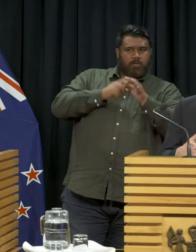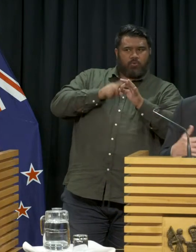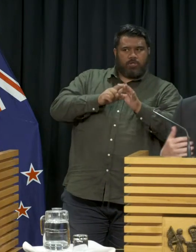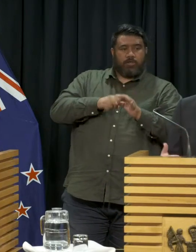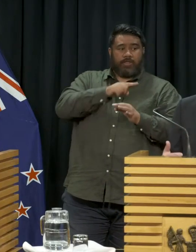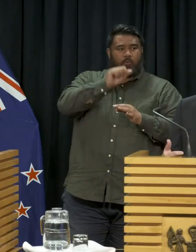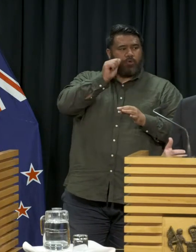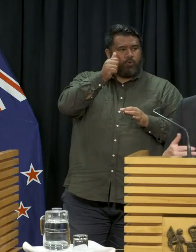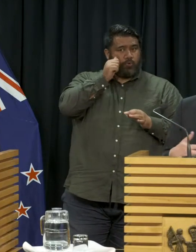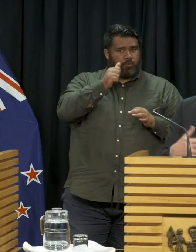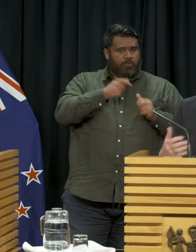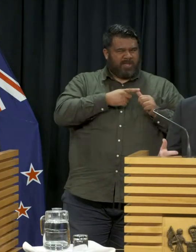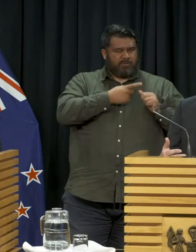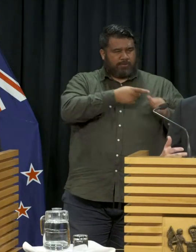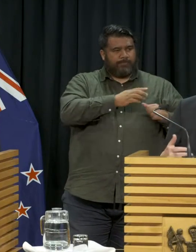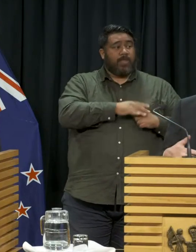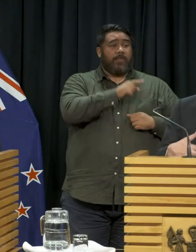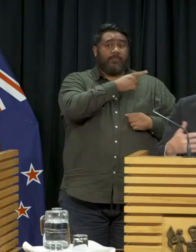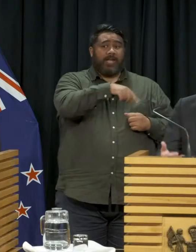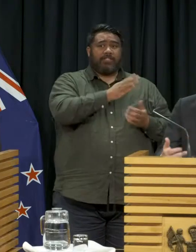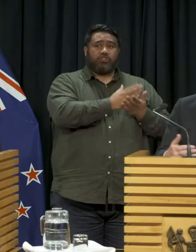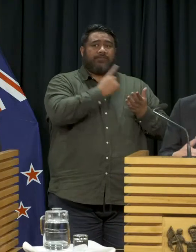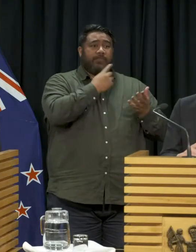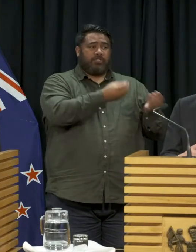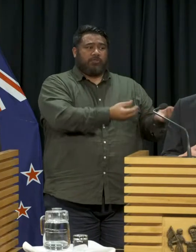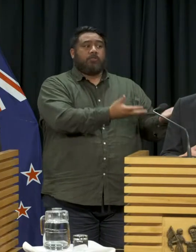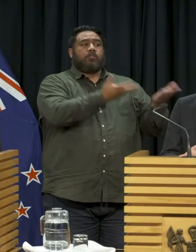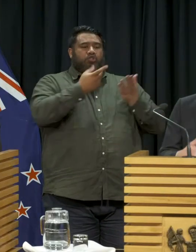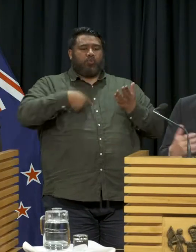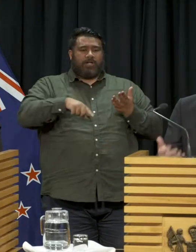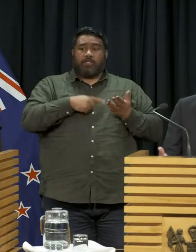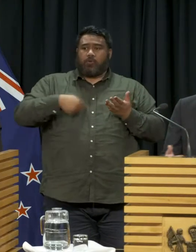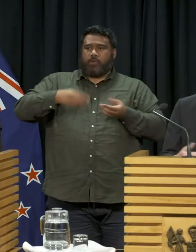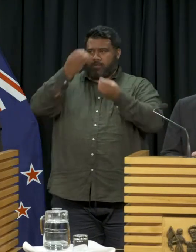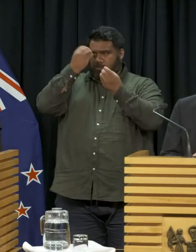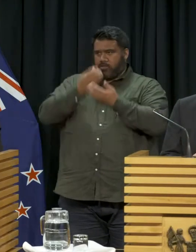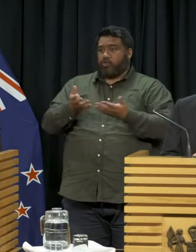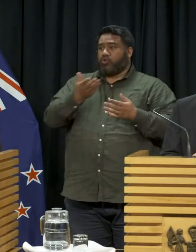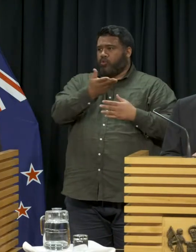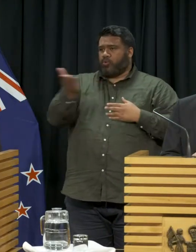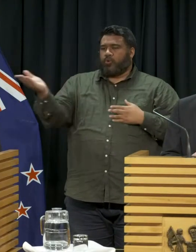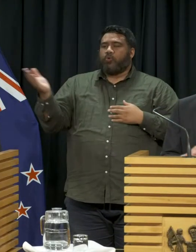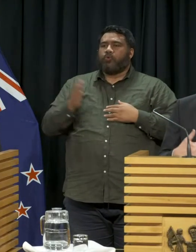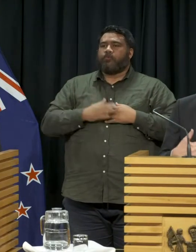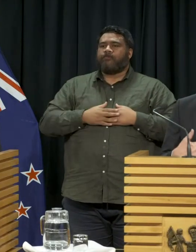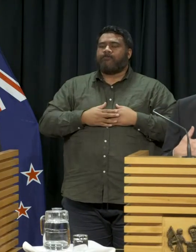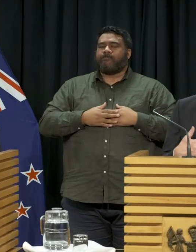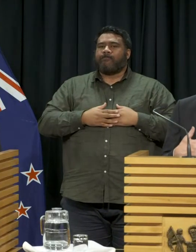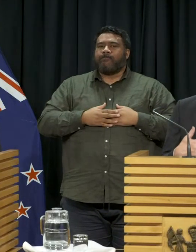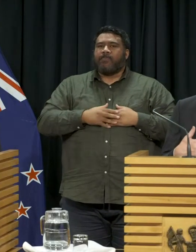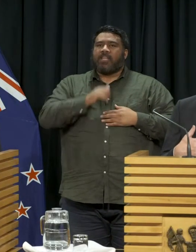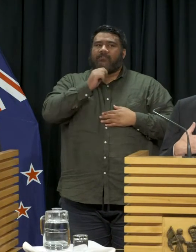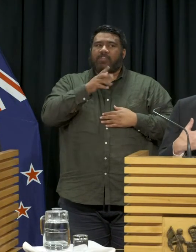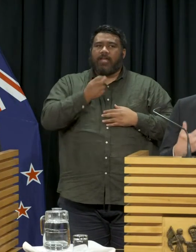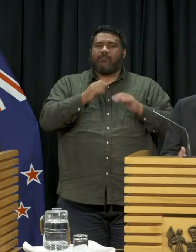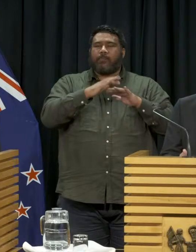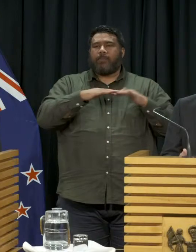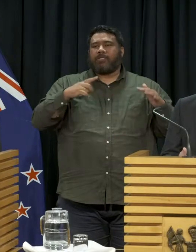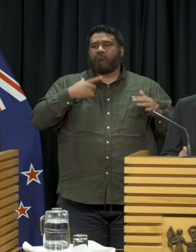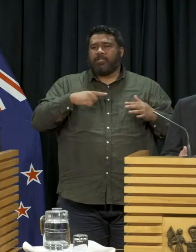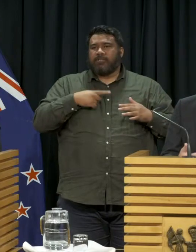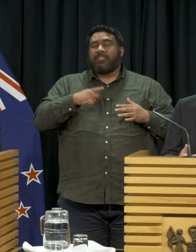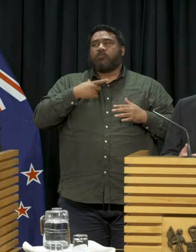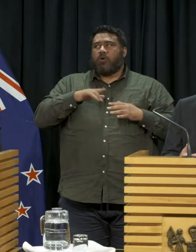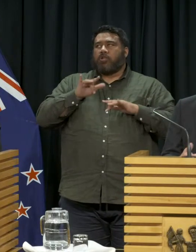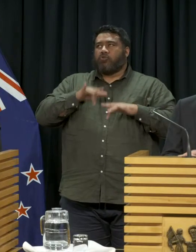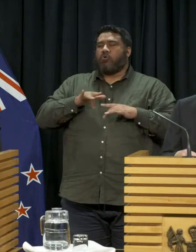We share that information, or they share that information with us, and we share it with you, where there is a public health reason to do so. People share huge amounts